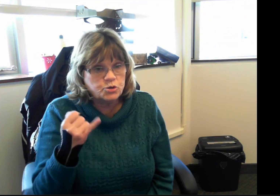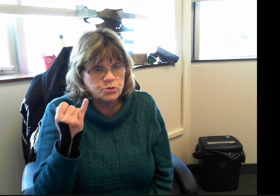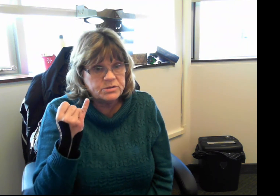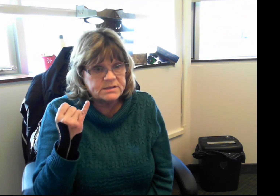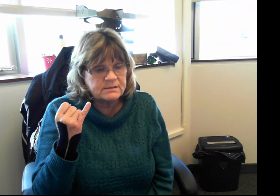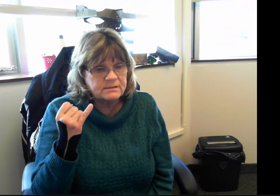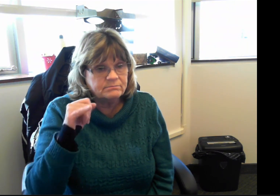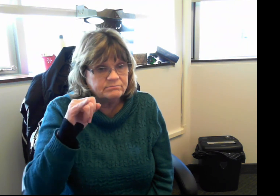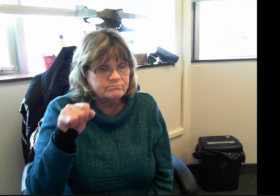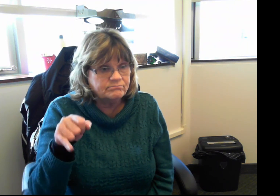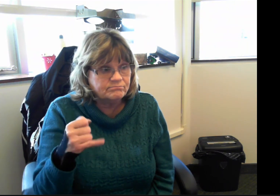juice,